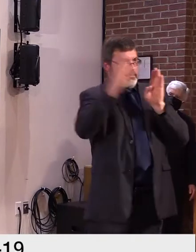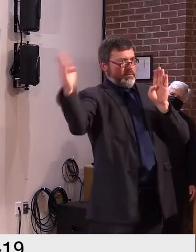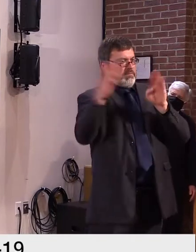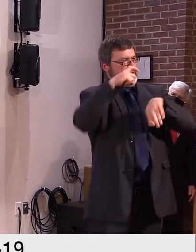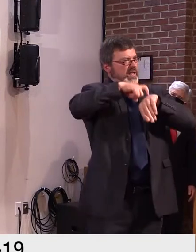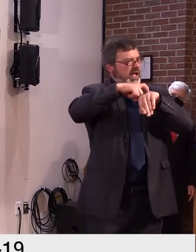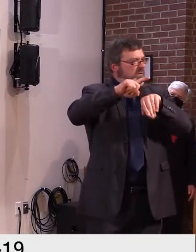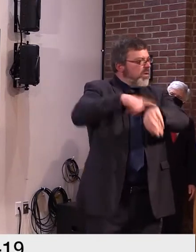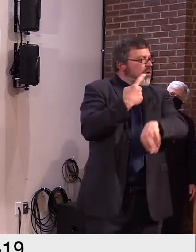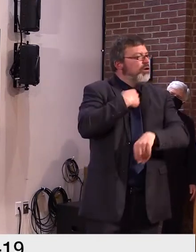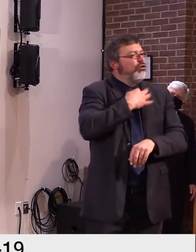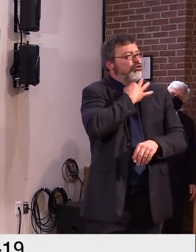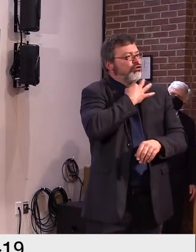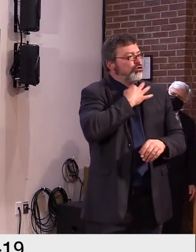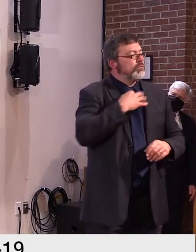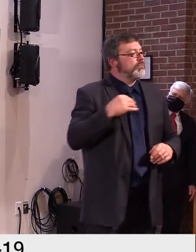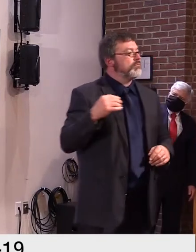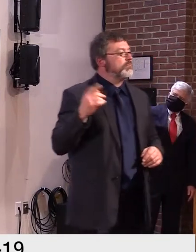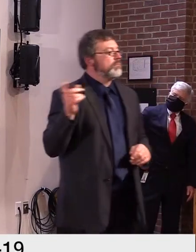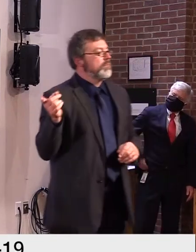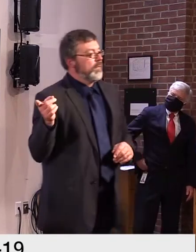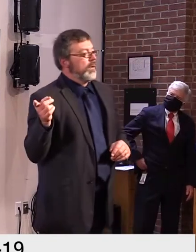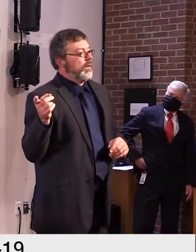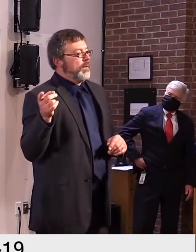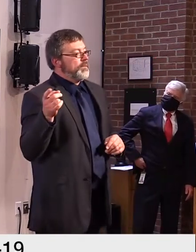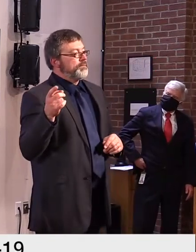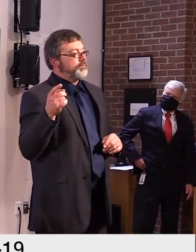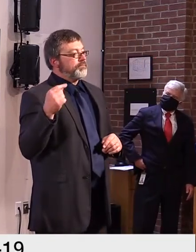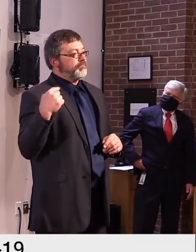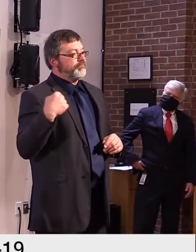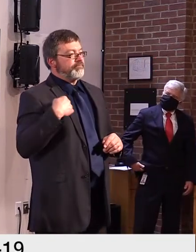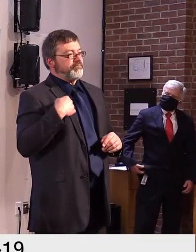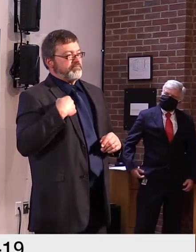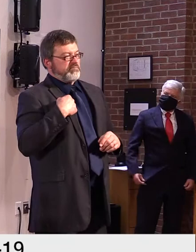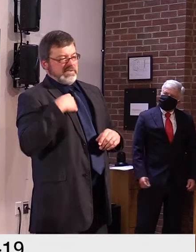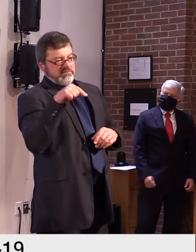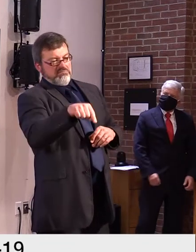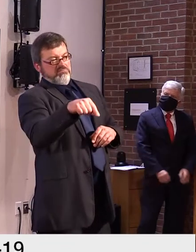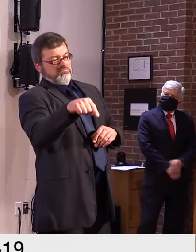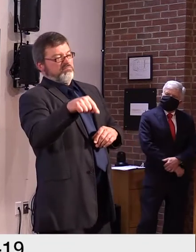I'll let Secretary Curley answer the question, but which relief package